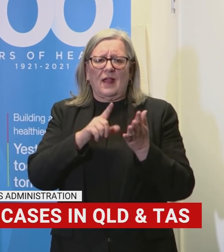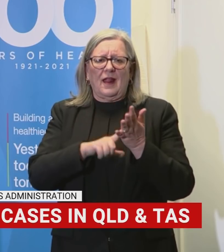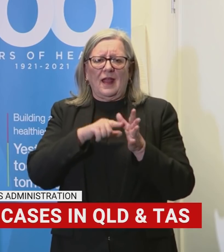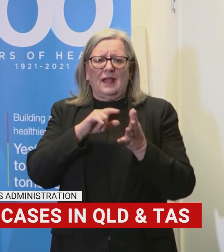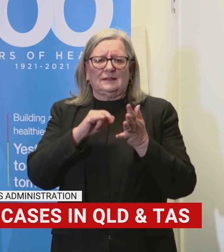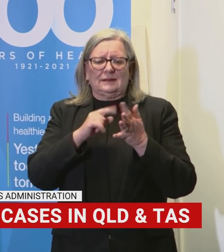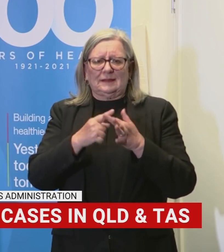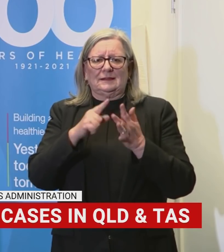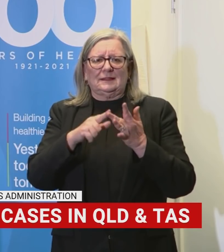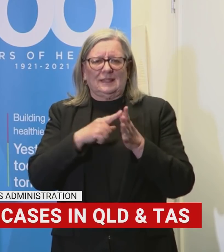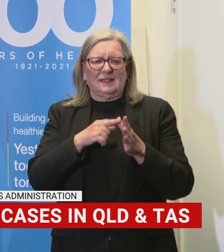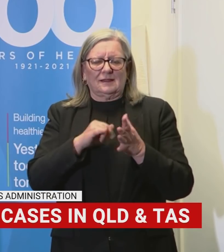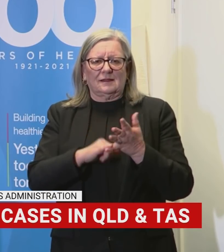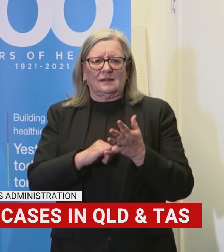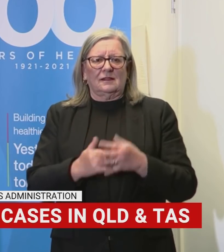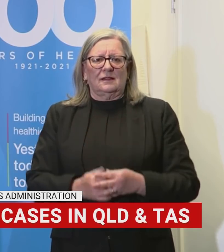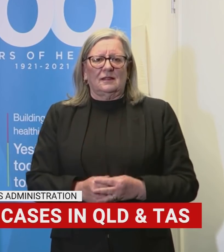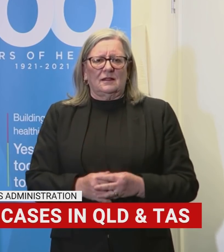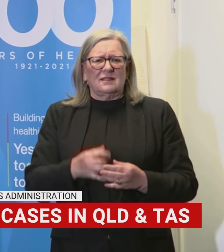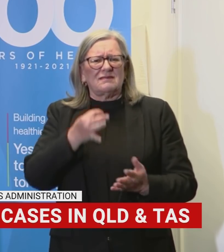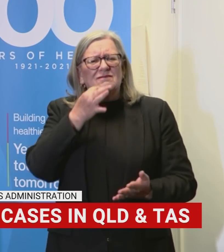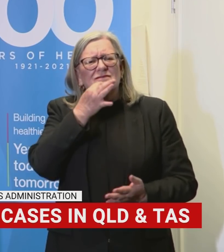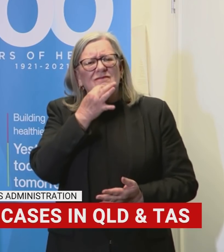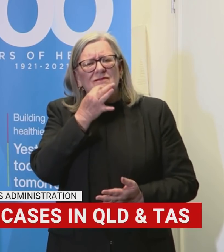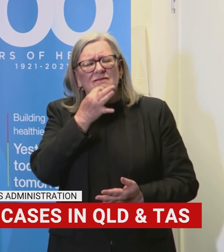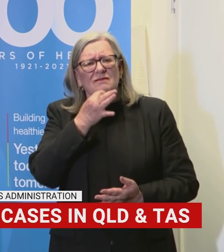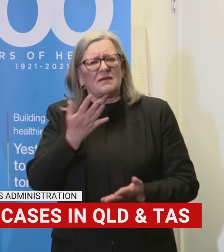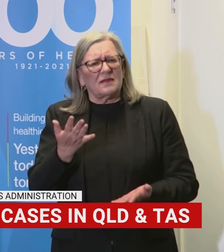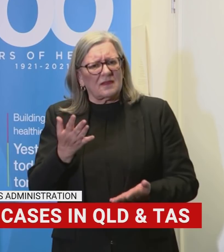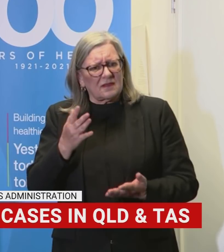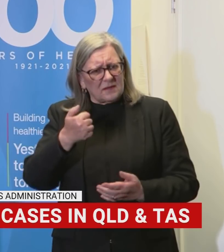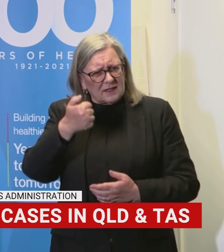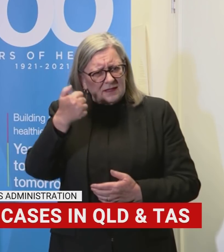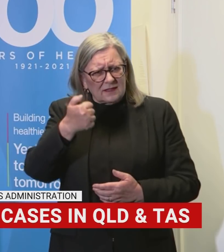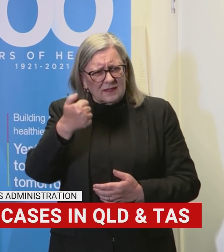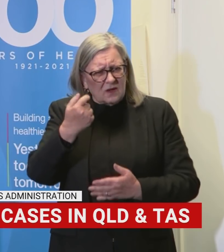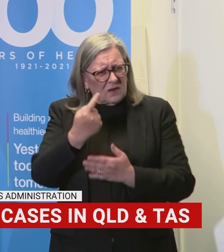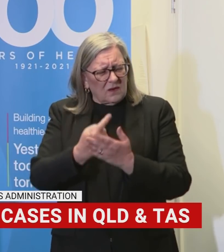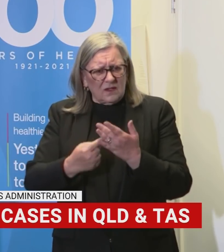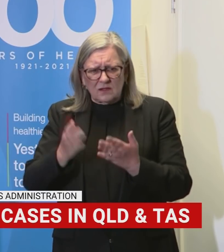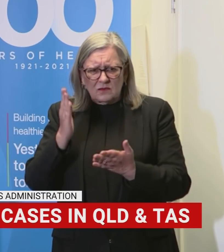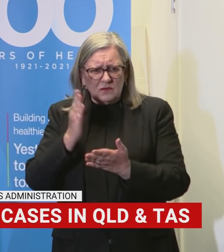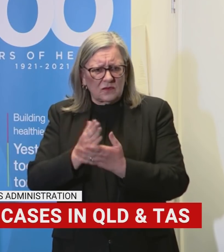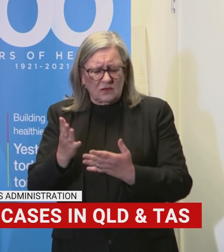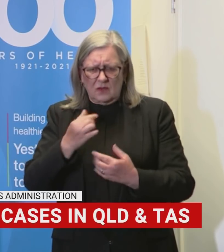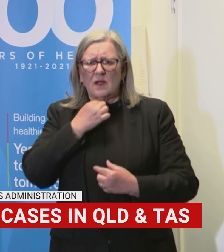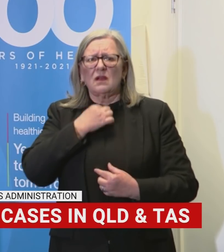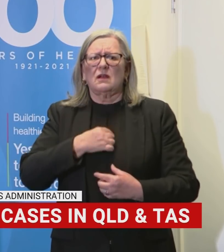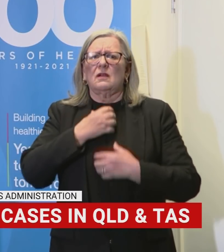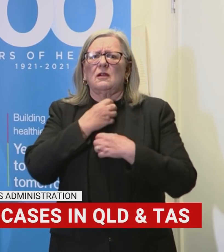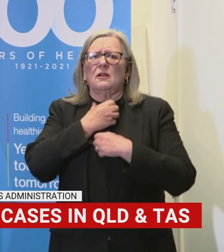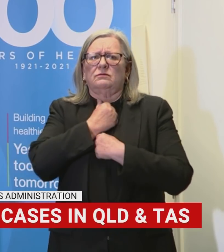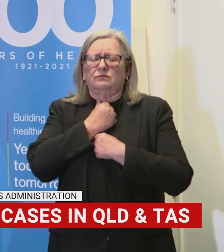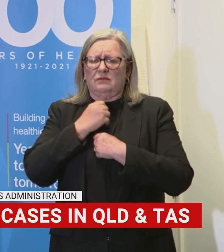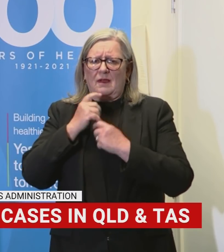April, but only 16 on investigation were genuine anaphylaxis. Now, all of those people have recovered. They were